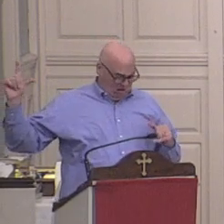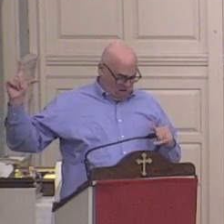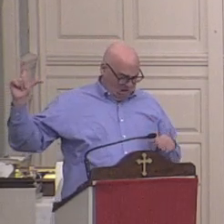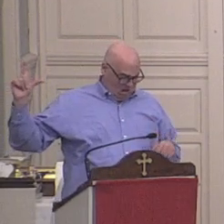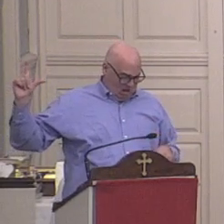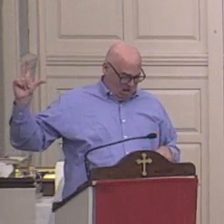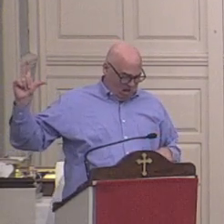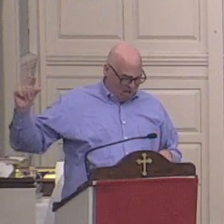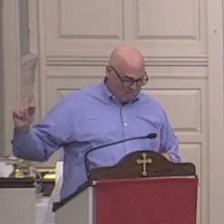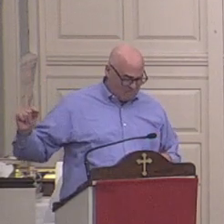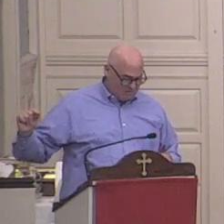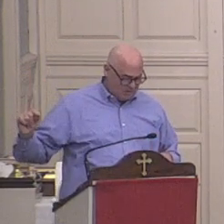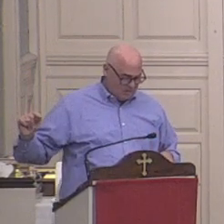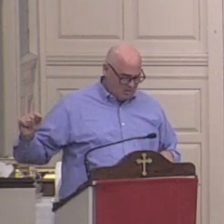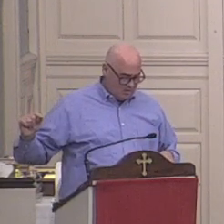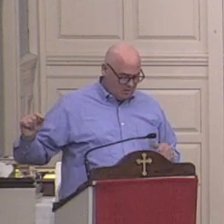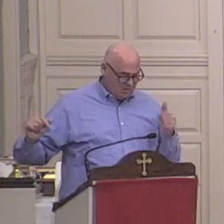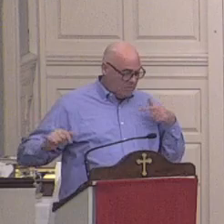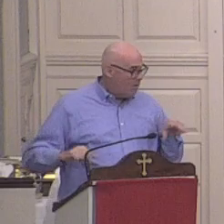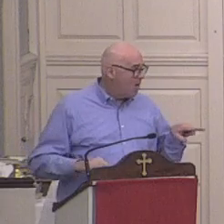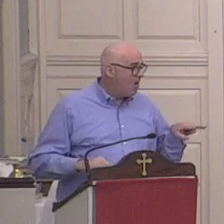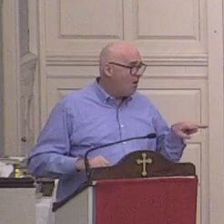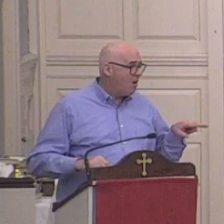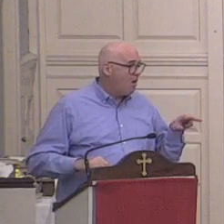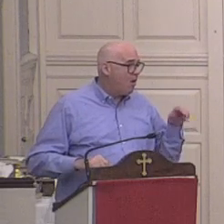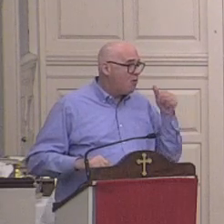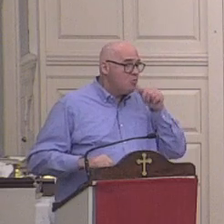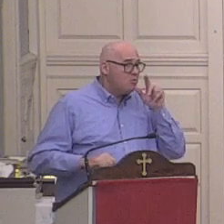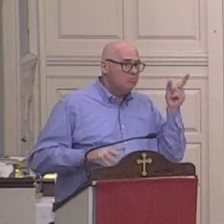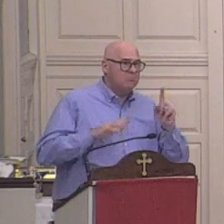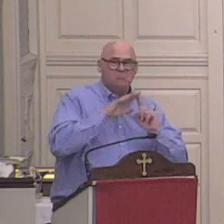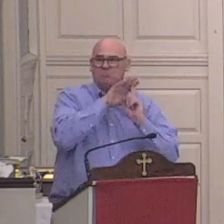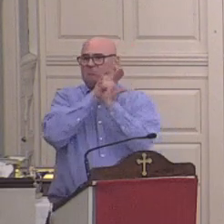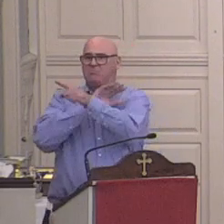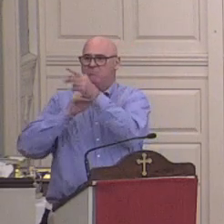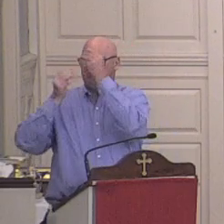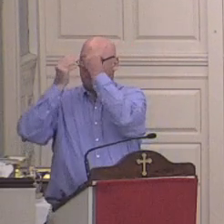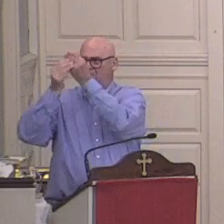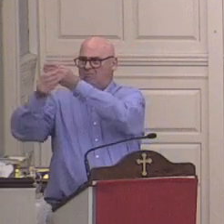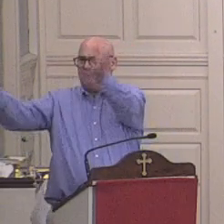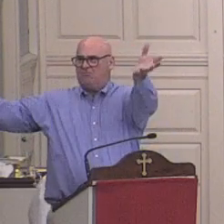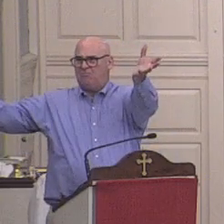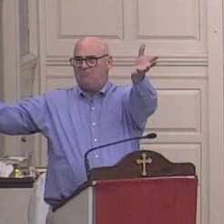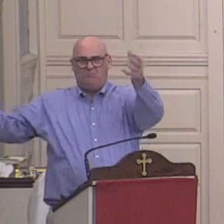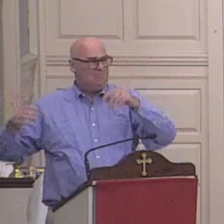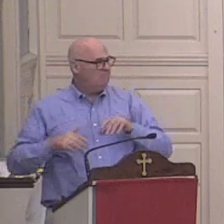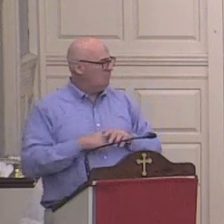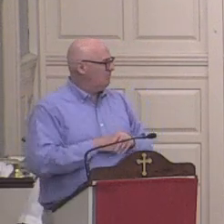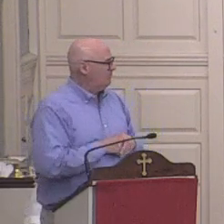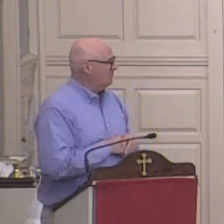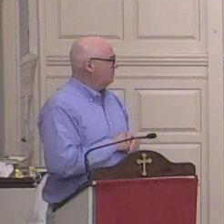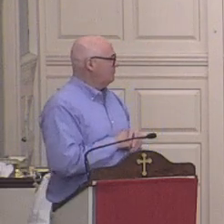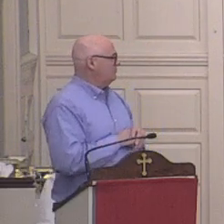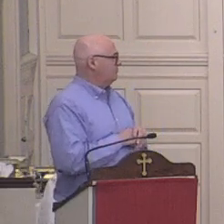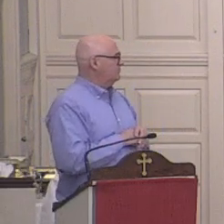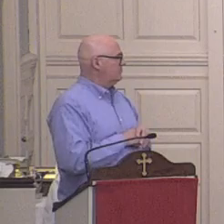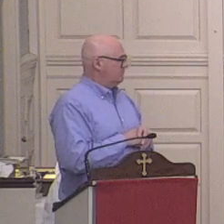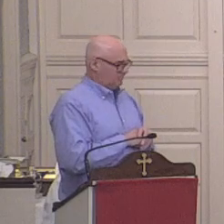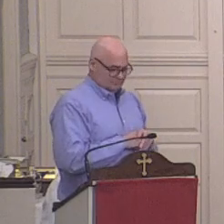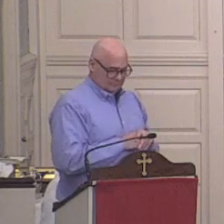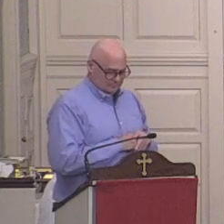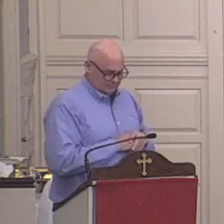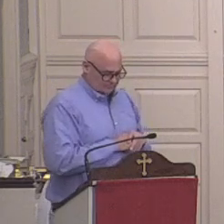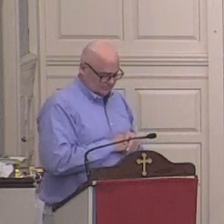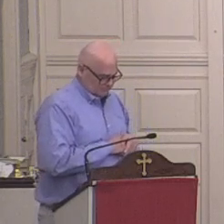So he went out into the outer court. Then the cock crowed. The maids saw him and began again to say to